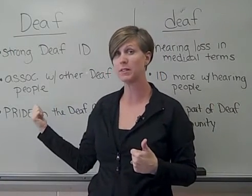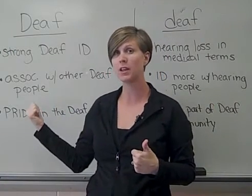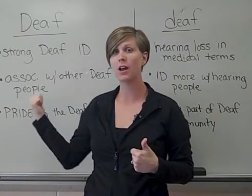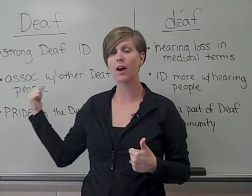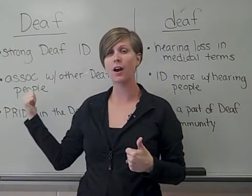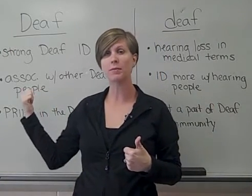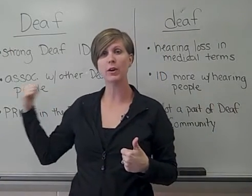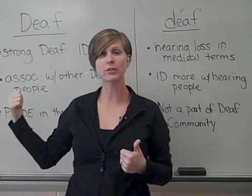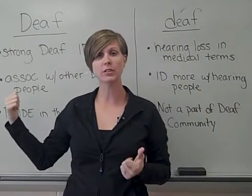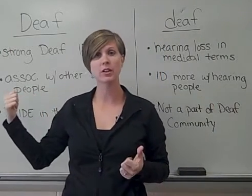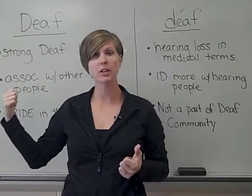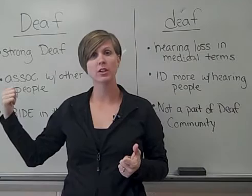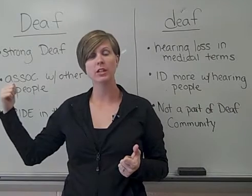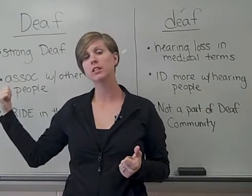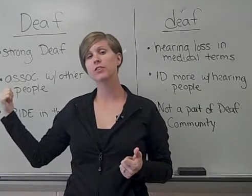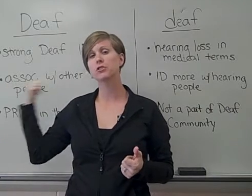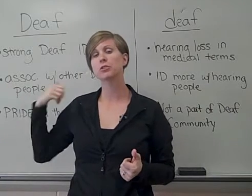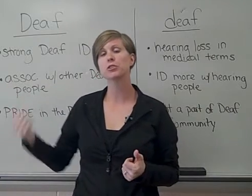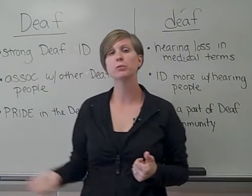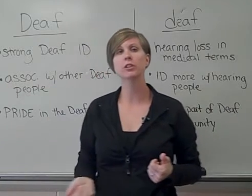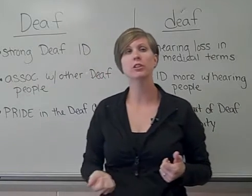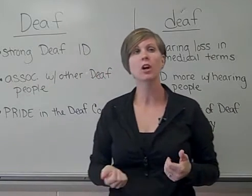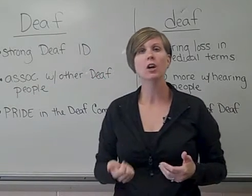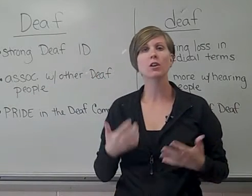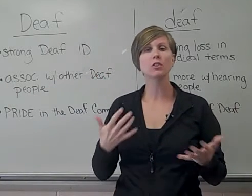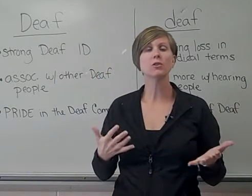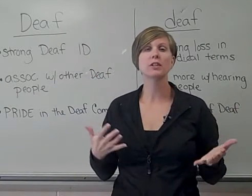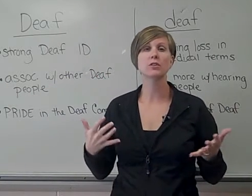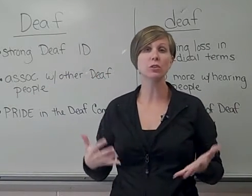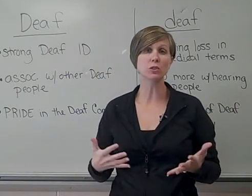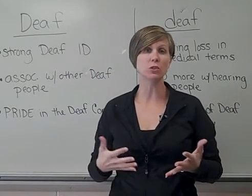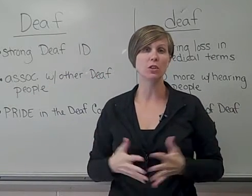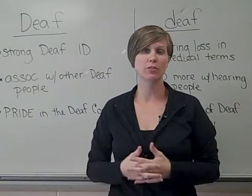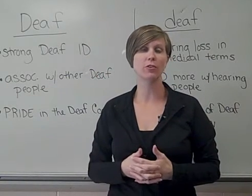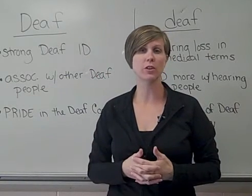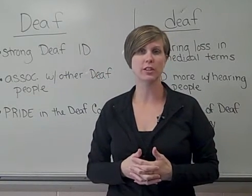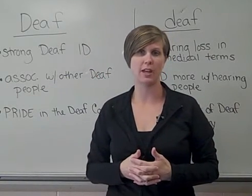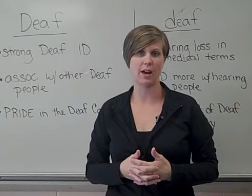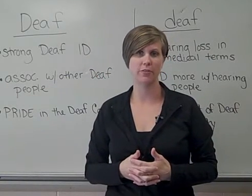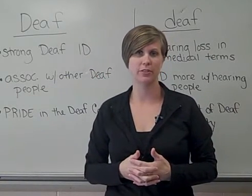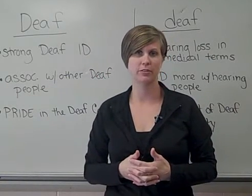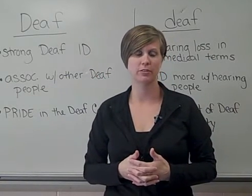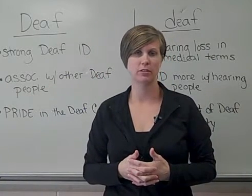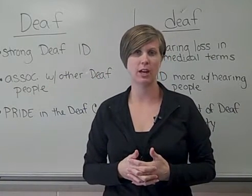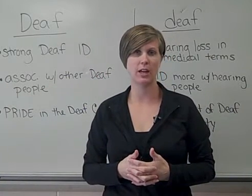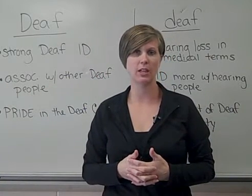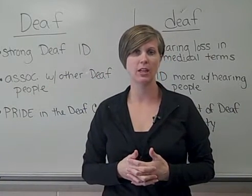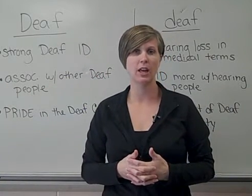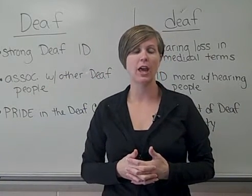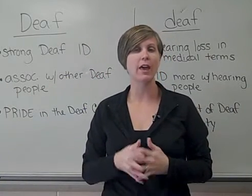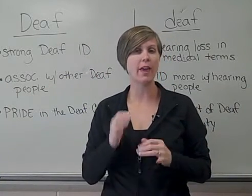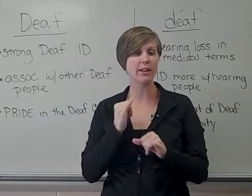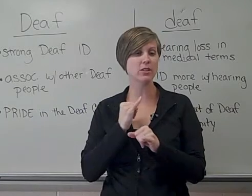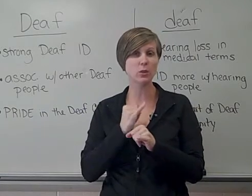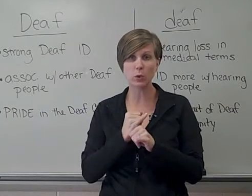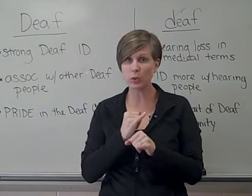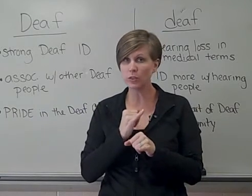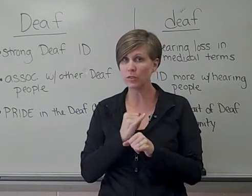times those individuals will go to a school for the deaf, okay? And that school,